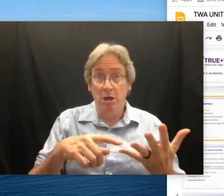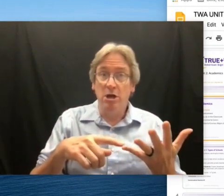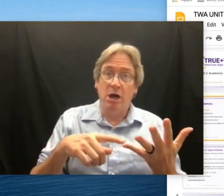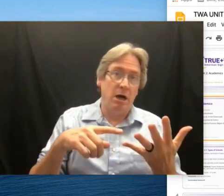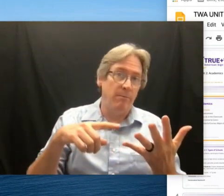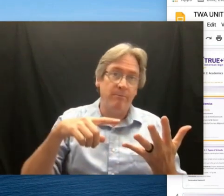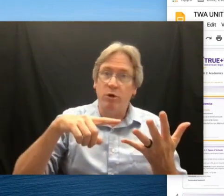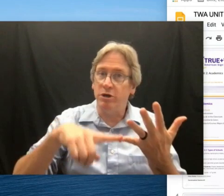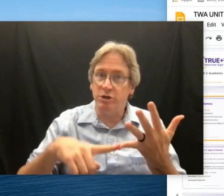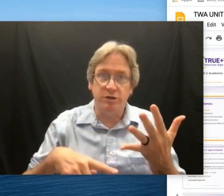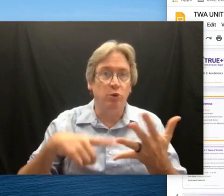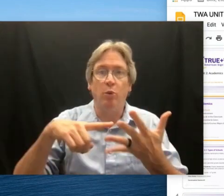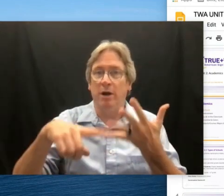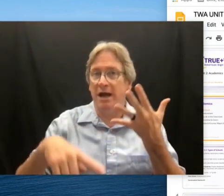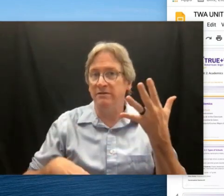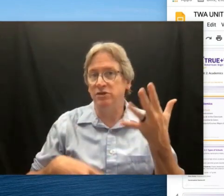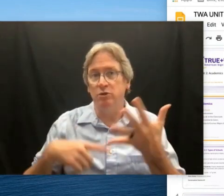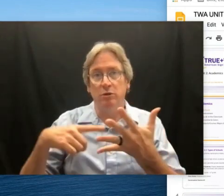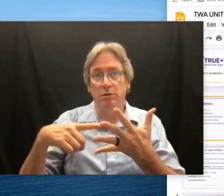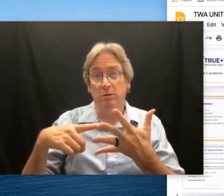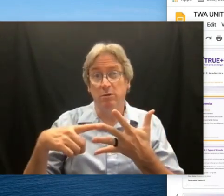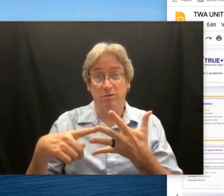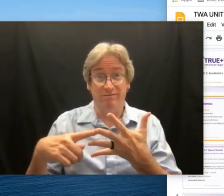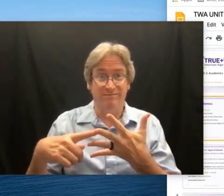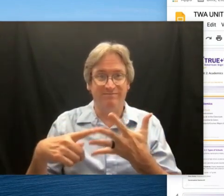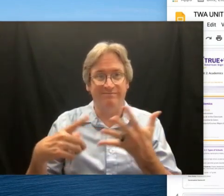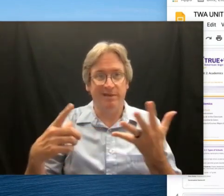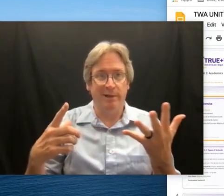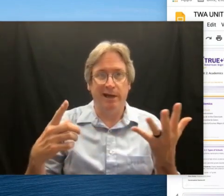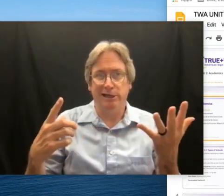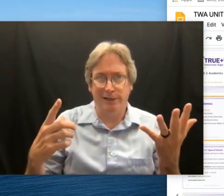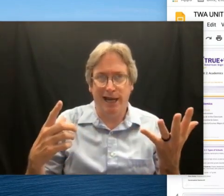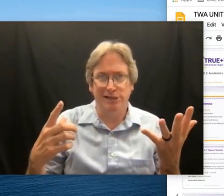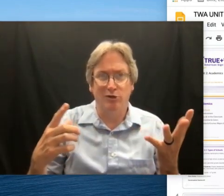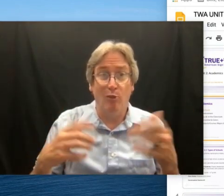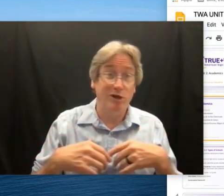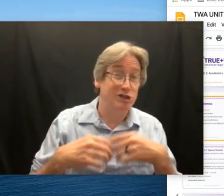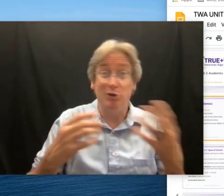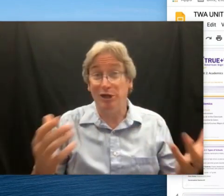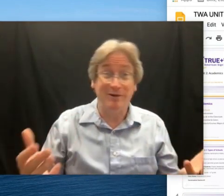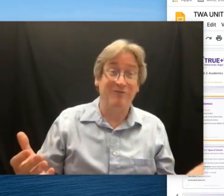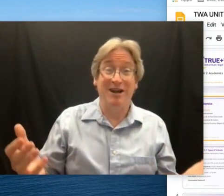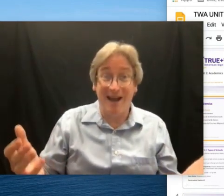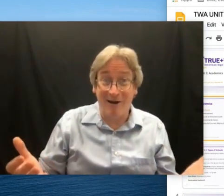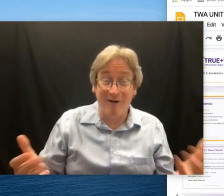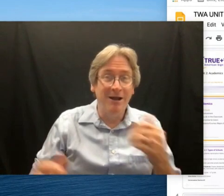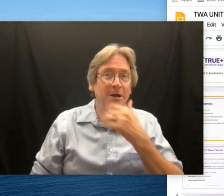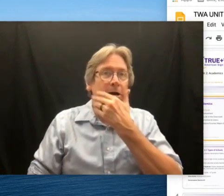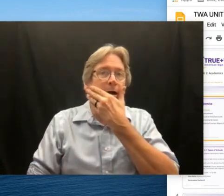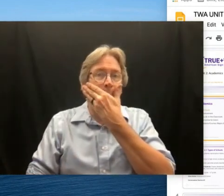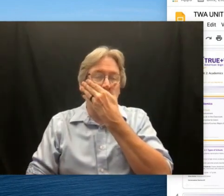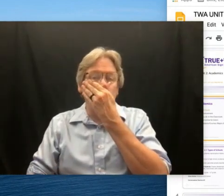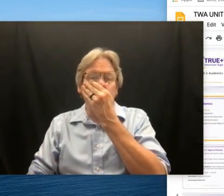people, where did you go to school? What kind of school? I mean, I guess we could ask what school you're in right